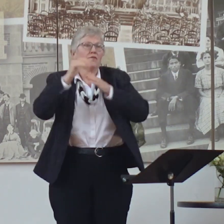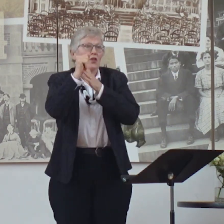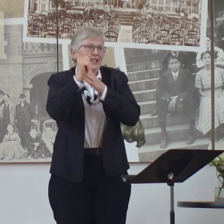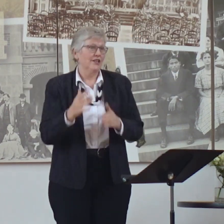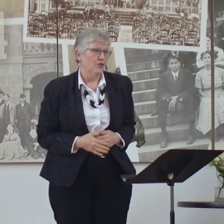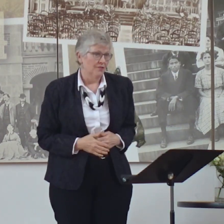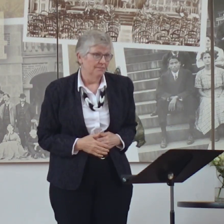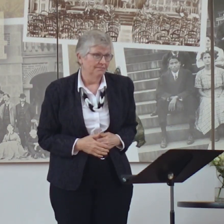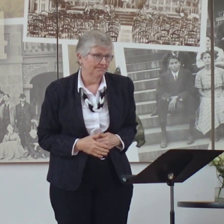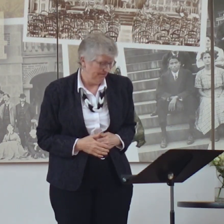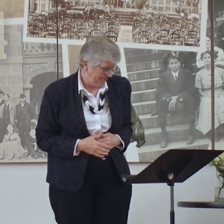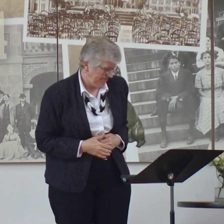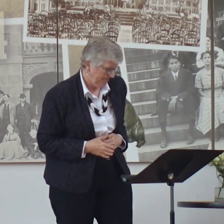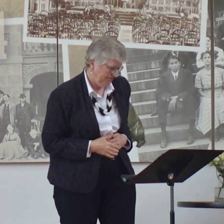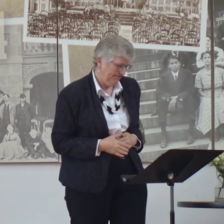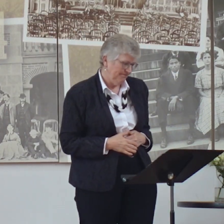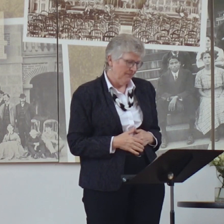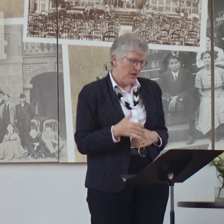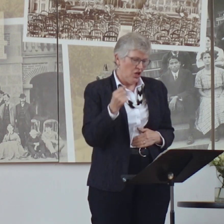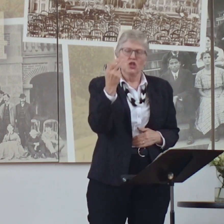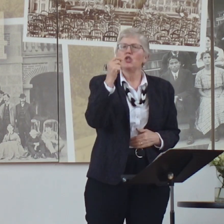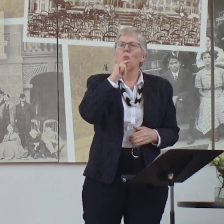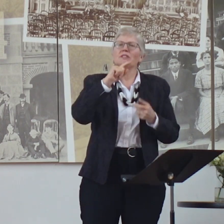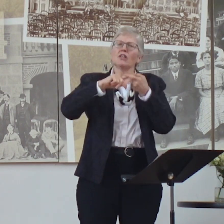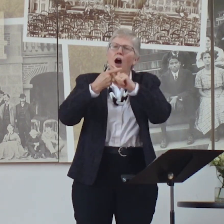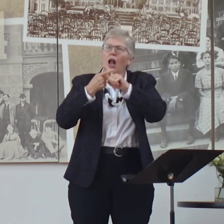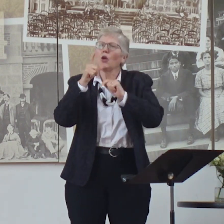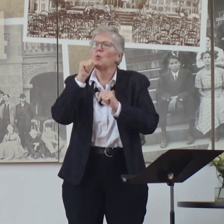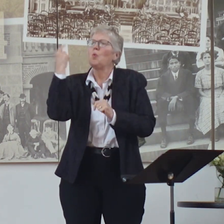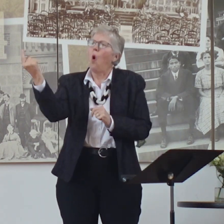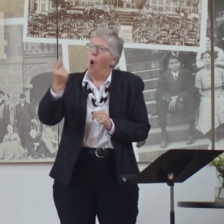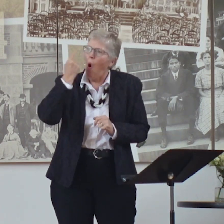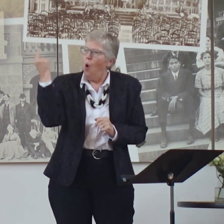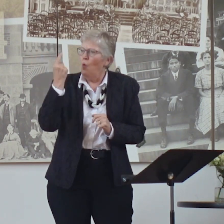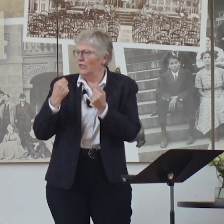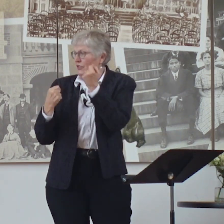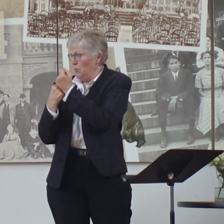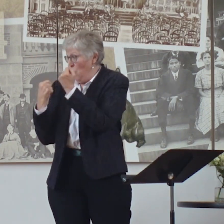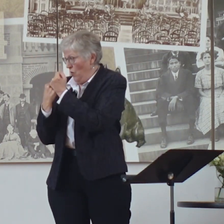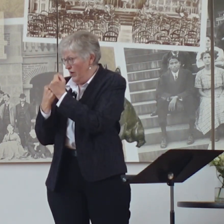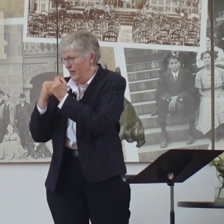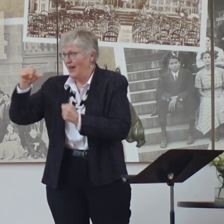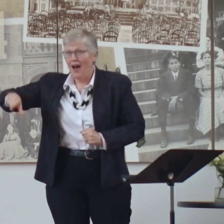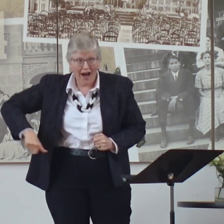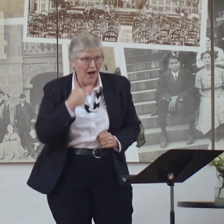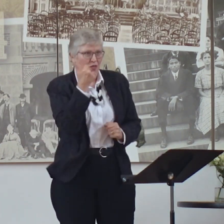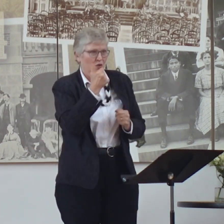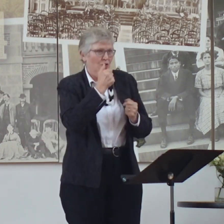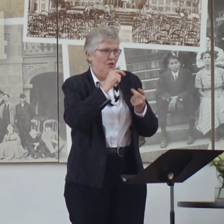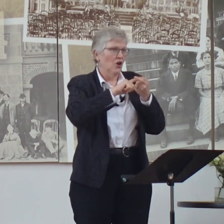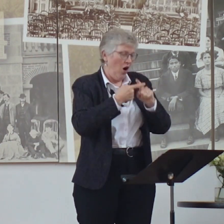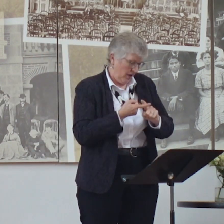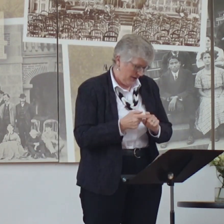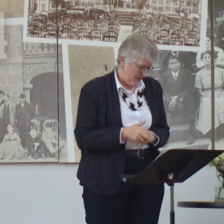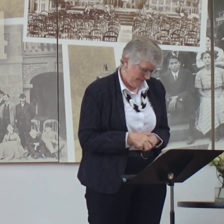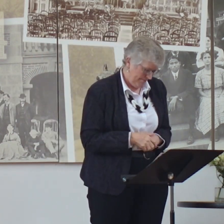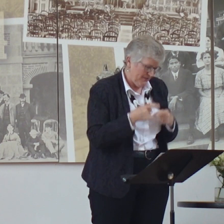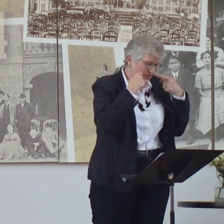Nancy was an excellent leader. She was a colleague who always wanted others to succeed.